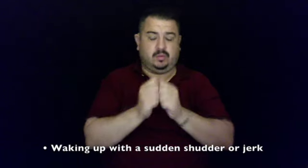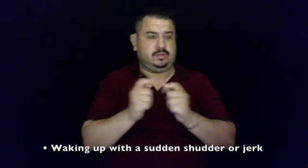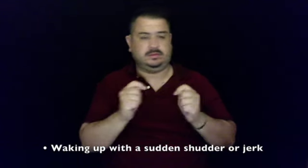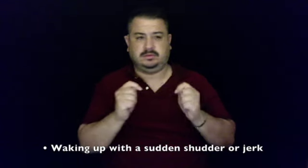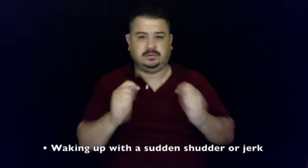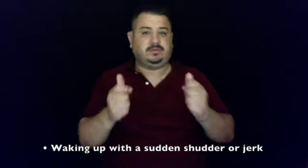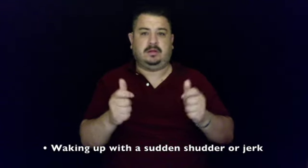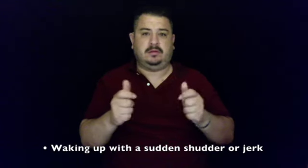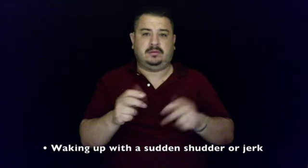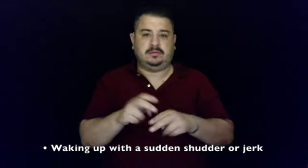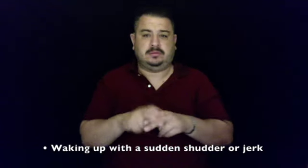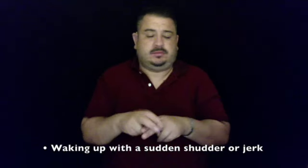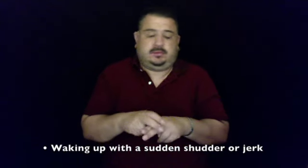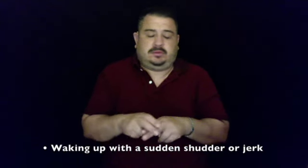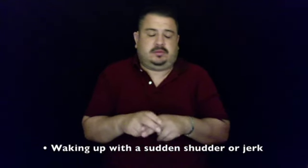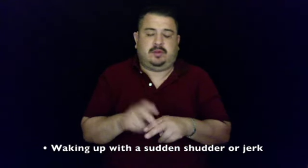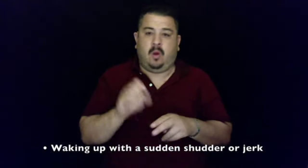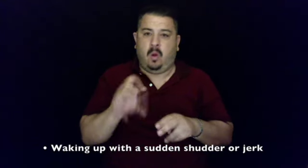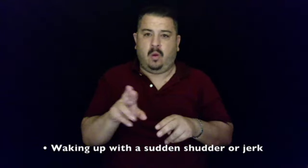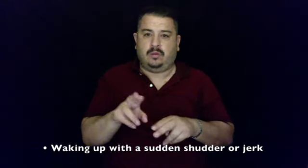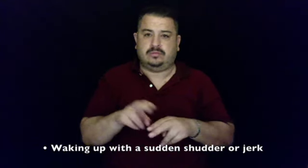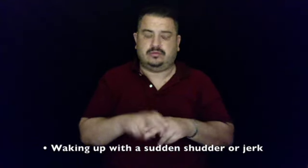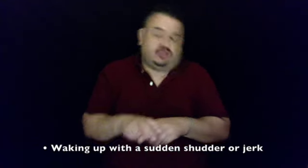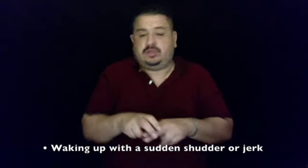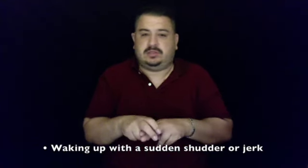waking up with a sudden shudder or jerk,